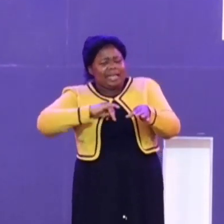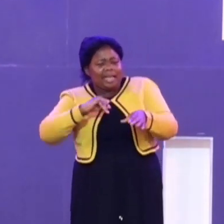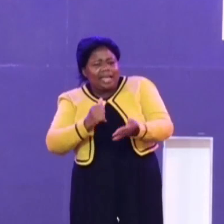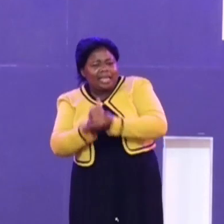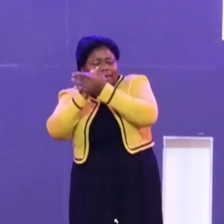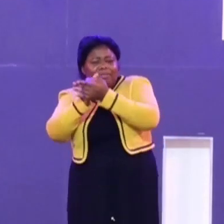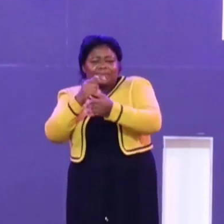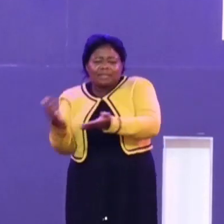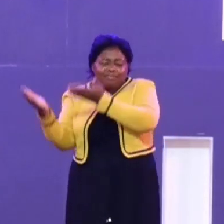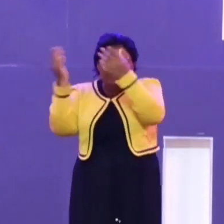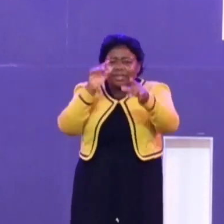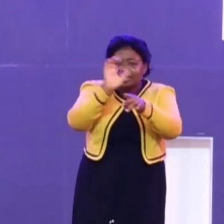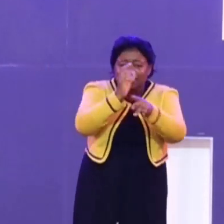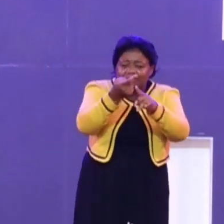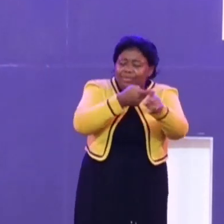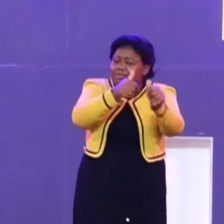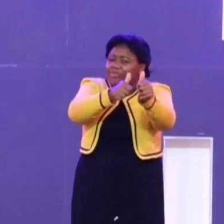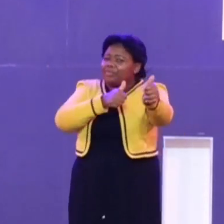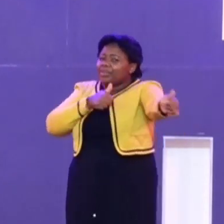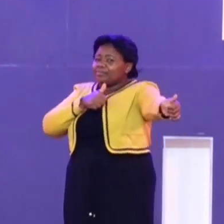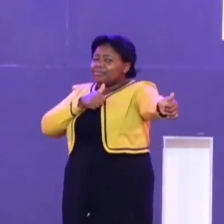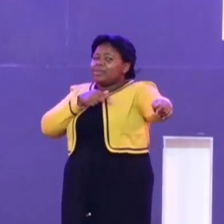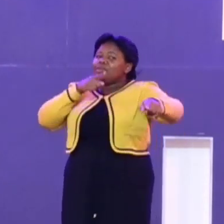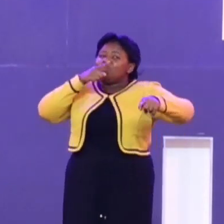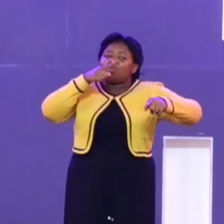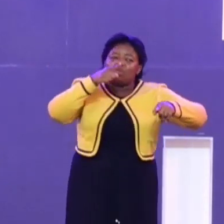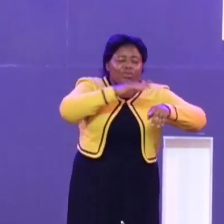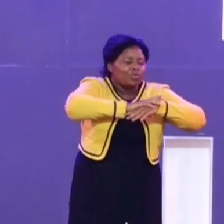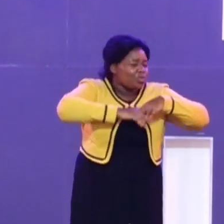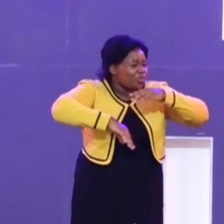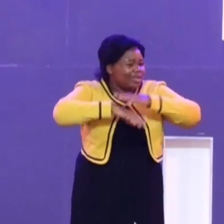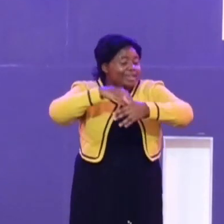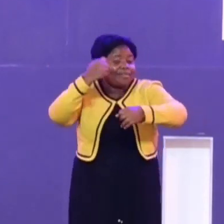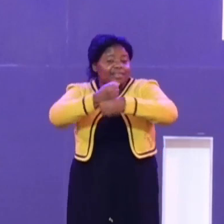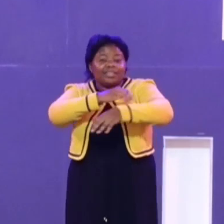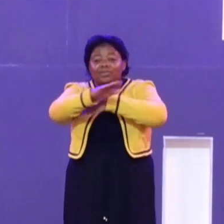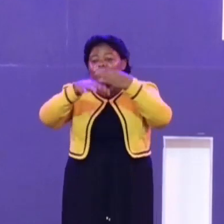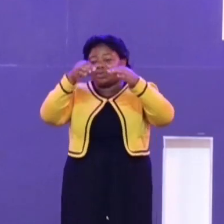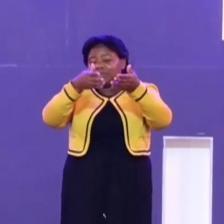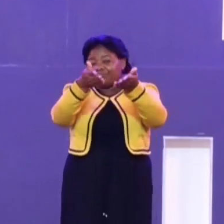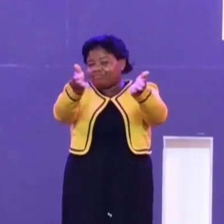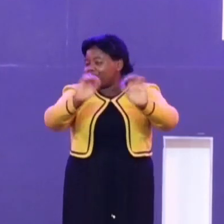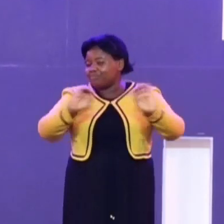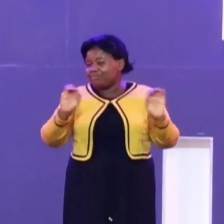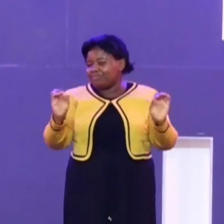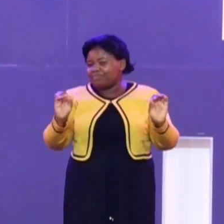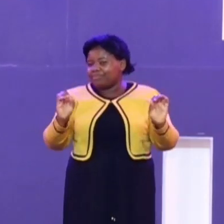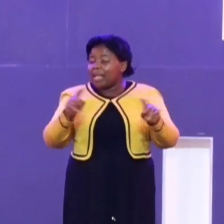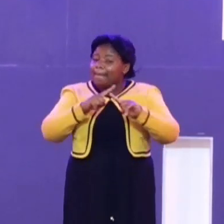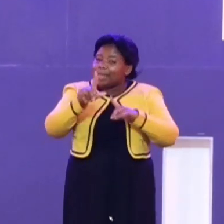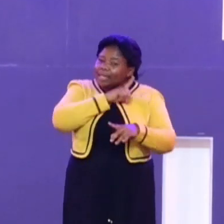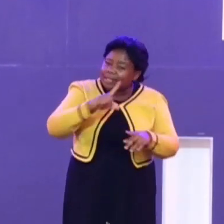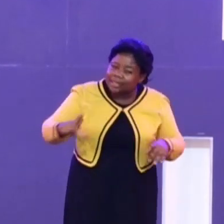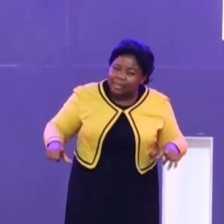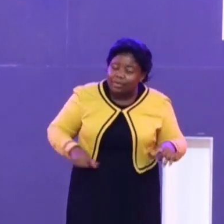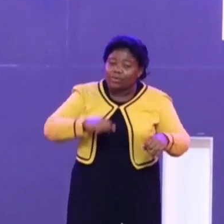Eye kanisa nazije wala. You are not the one who did all those things. Ebintu ebyo na sigwe abayabikola. It was the Lord